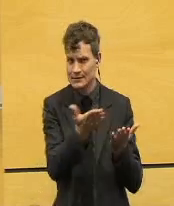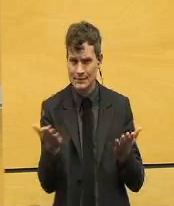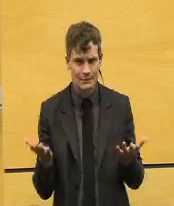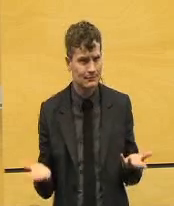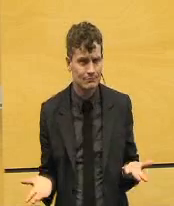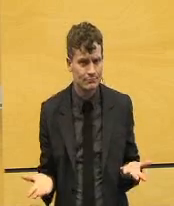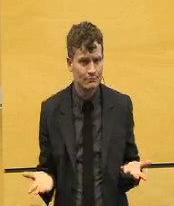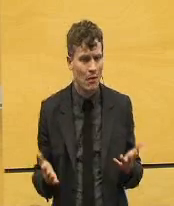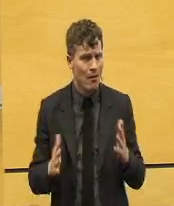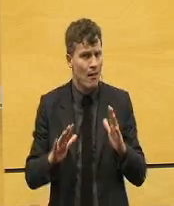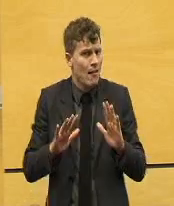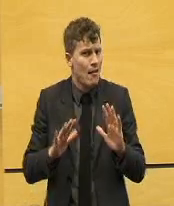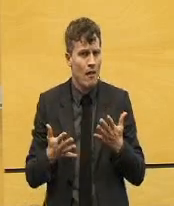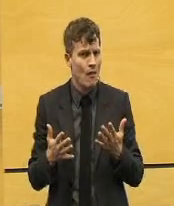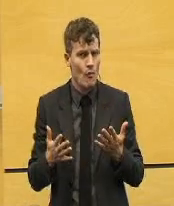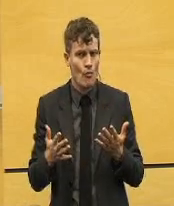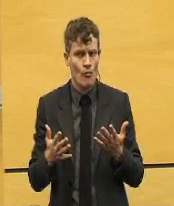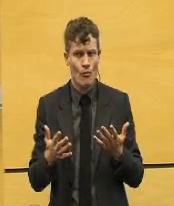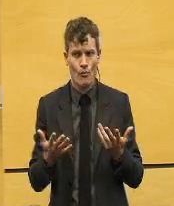how this